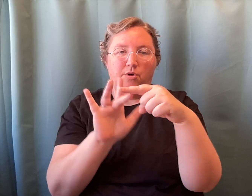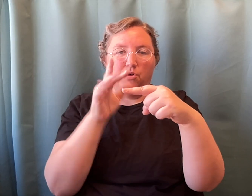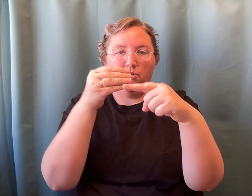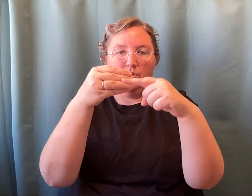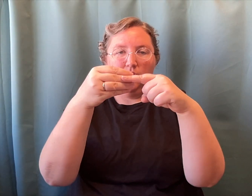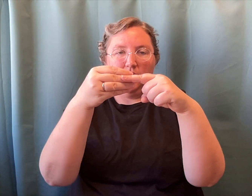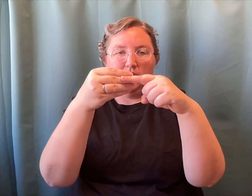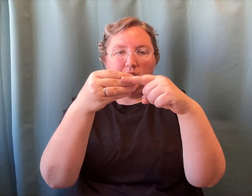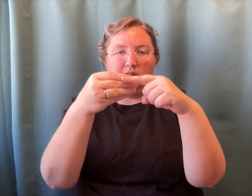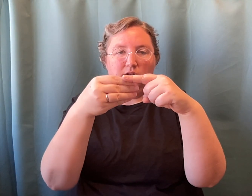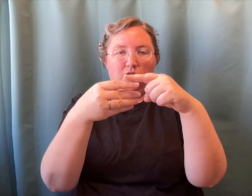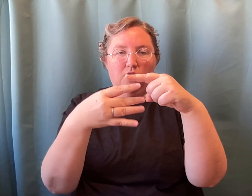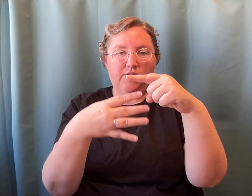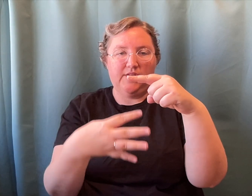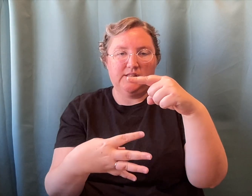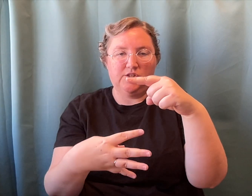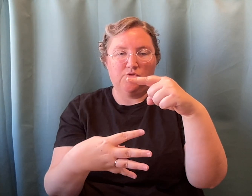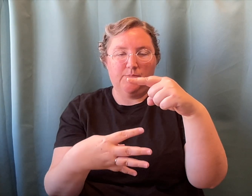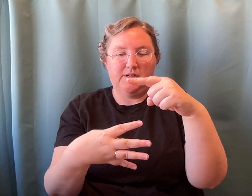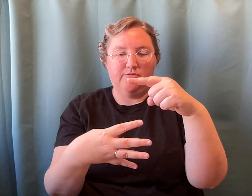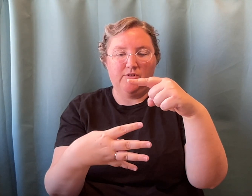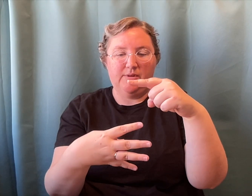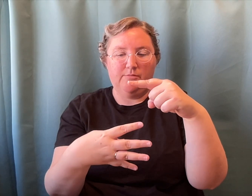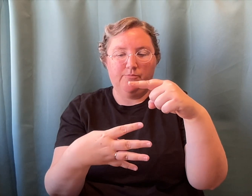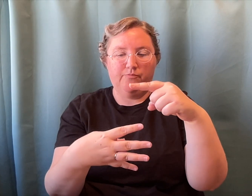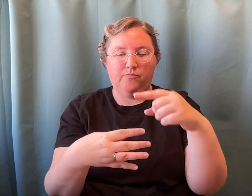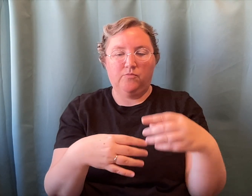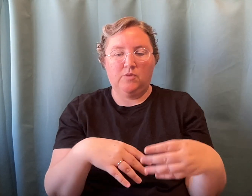bar, and then here are all the things that drop down from it.